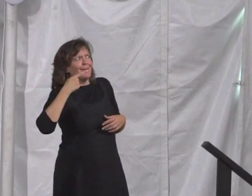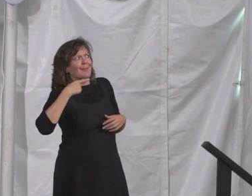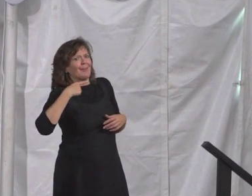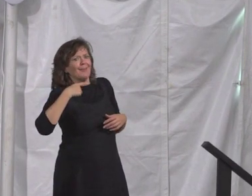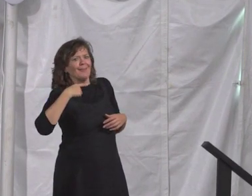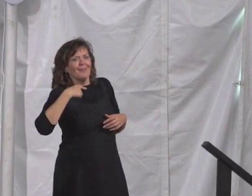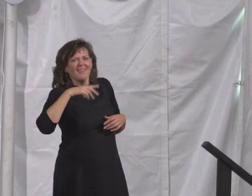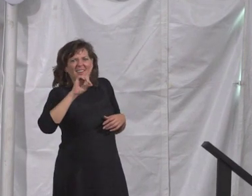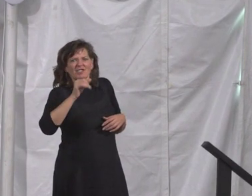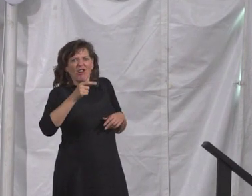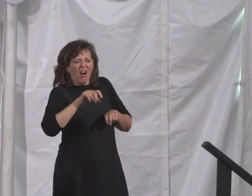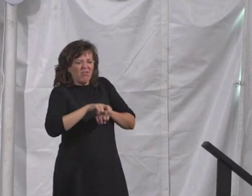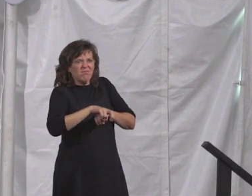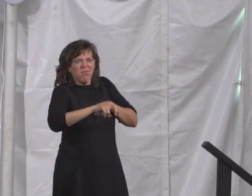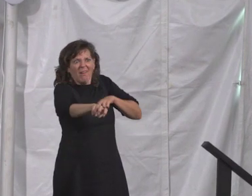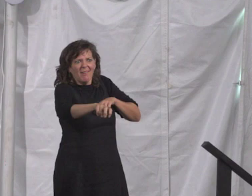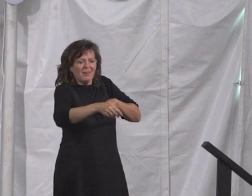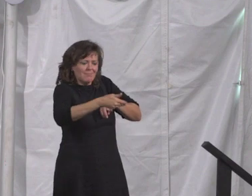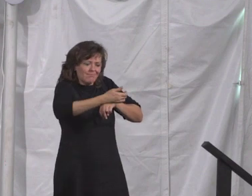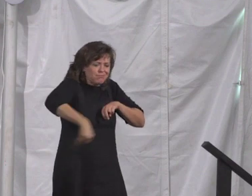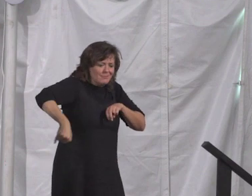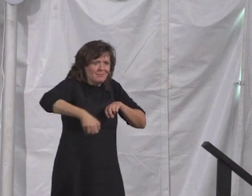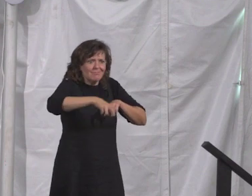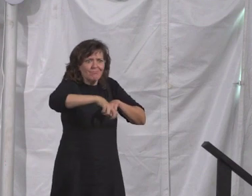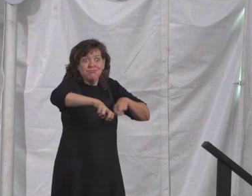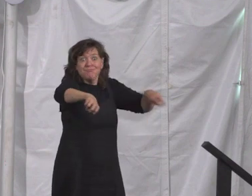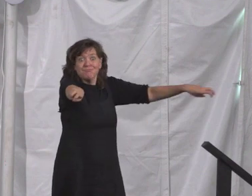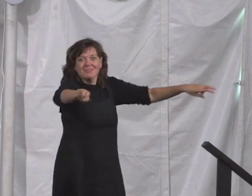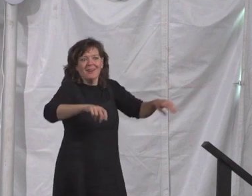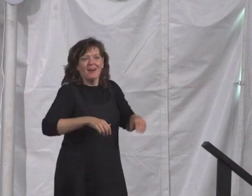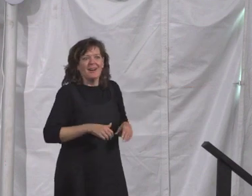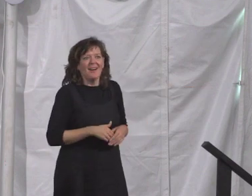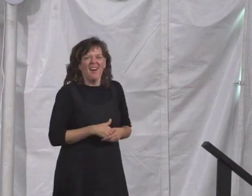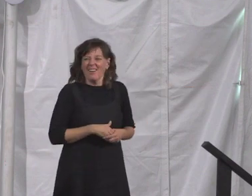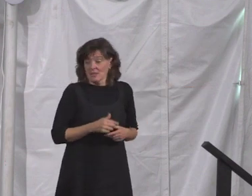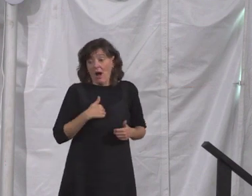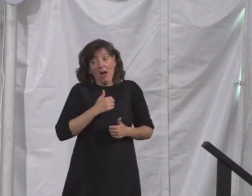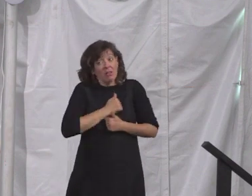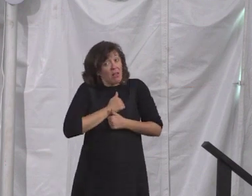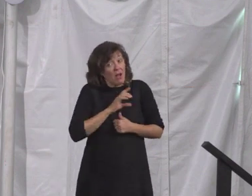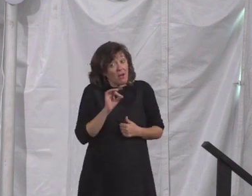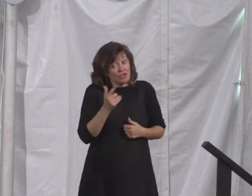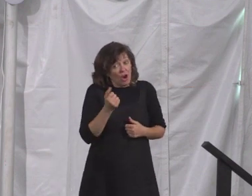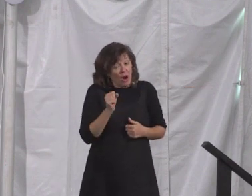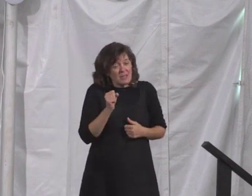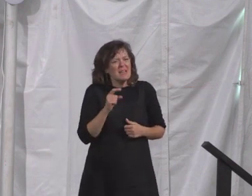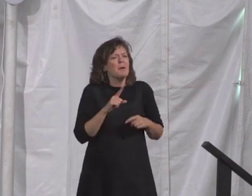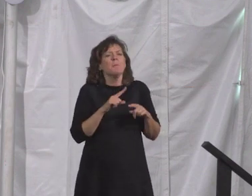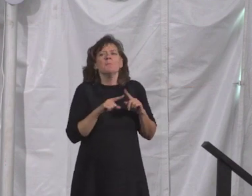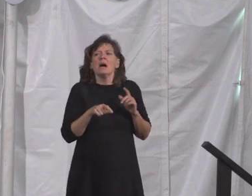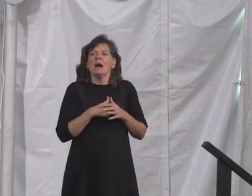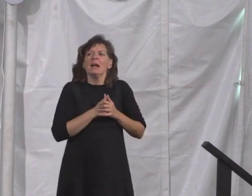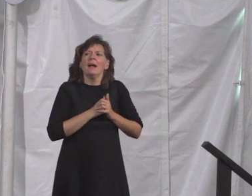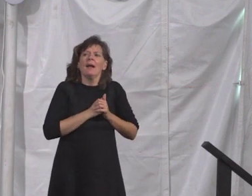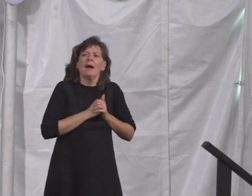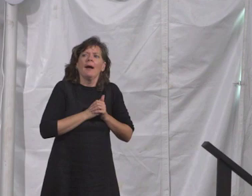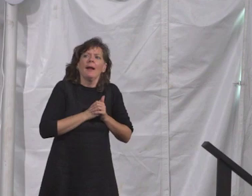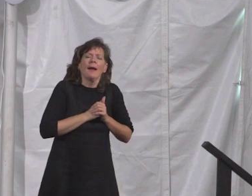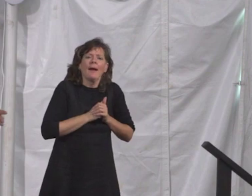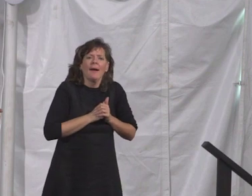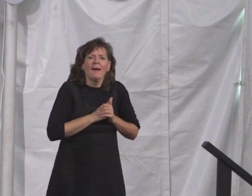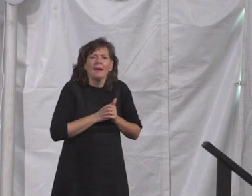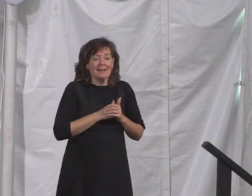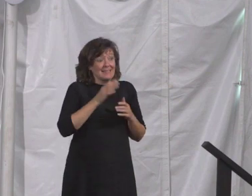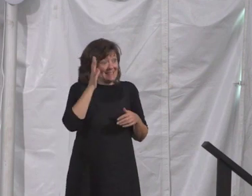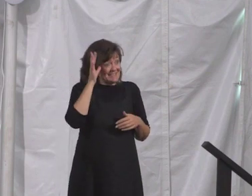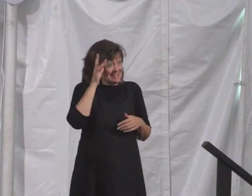And it's now that I don't like dogs. I love dogs, but maybe it could be a rabid dog, you know, like an Atticus Fitch thing, read a book. And Dad meant, if you